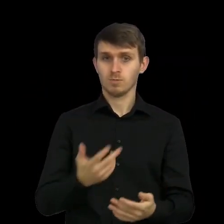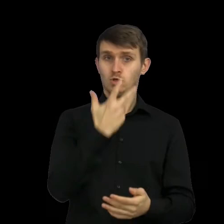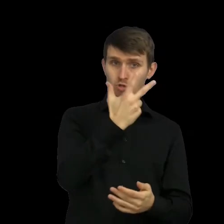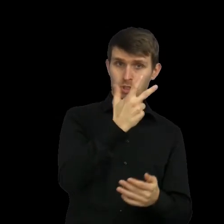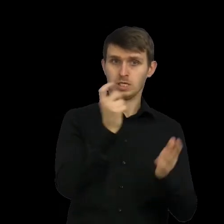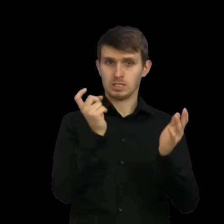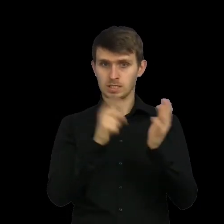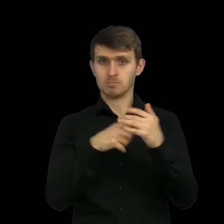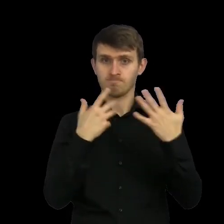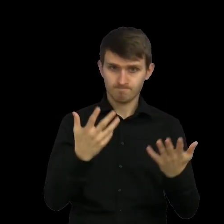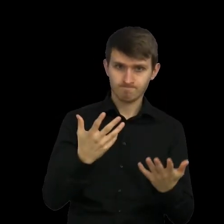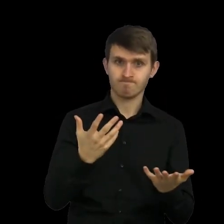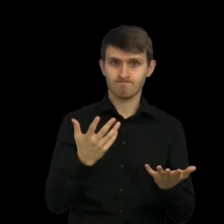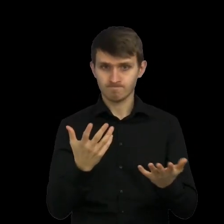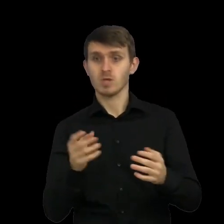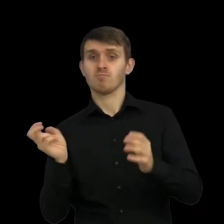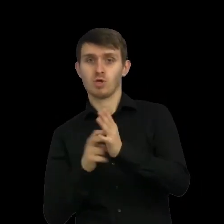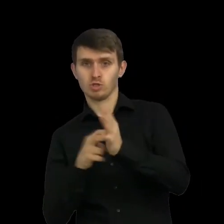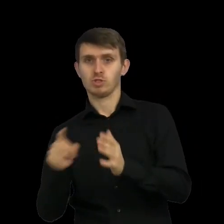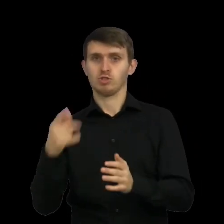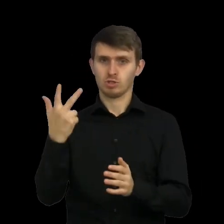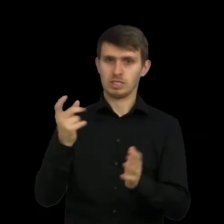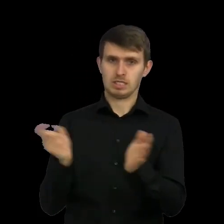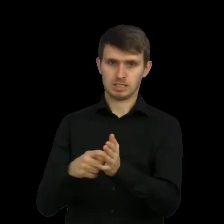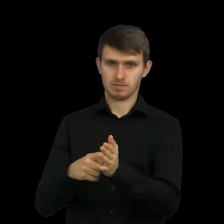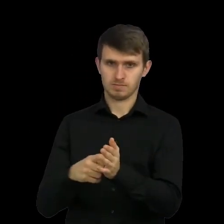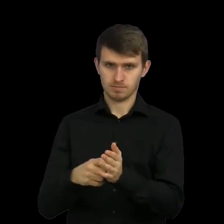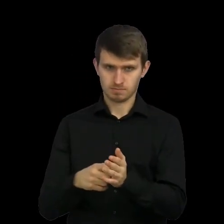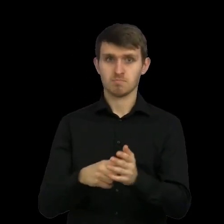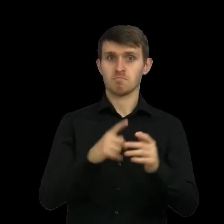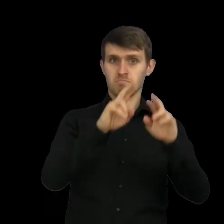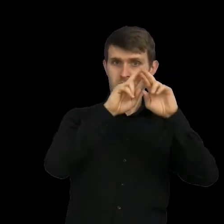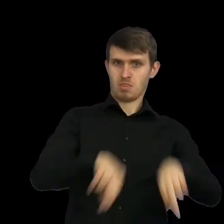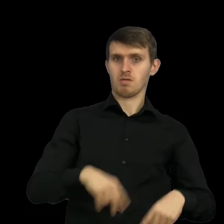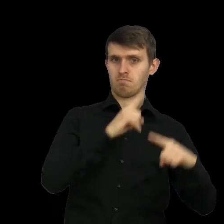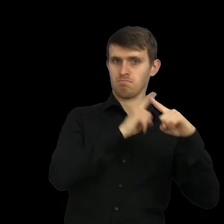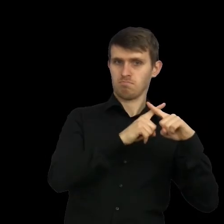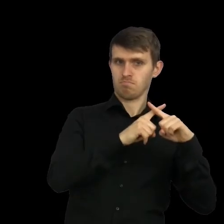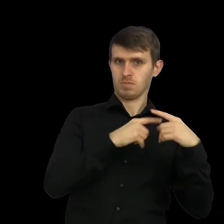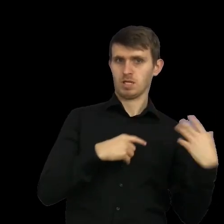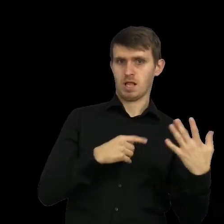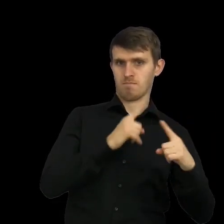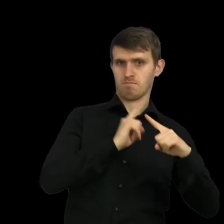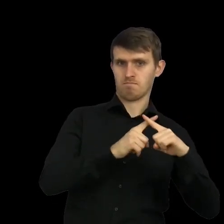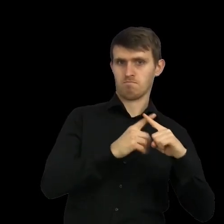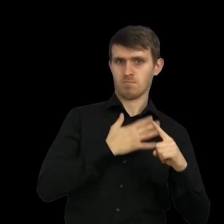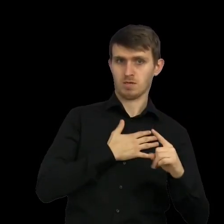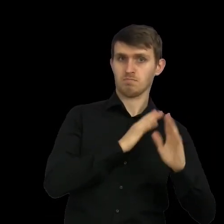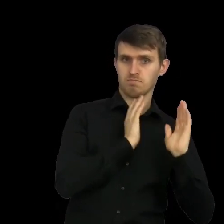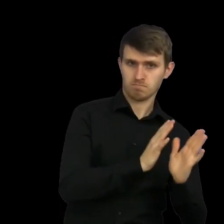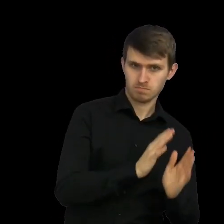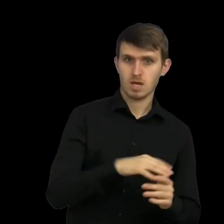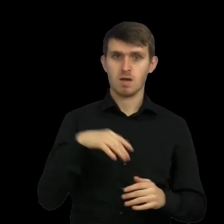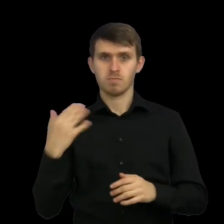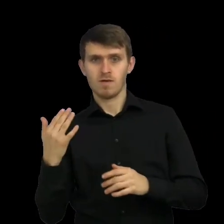3 times anything divided by 3 is going to be that anything. We're just going to have an x left over on the left-hand side.